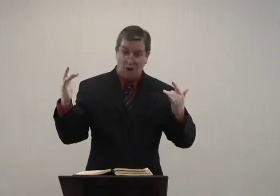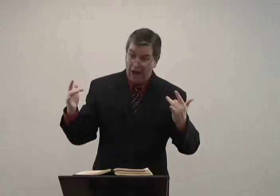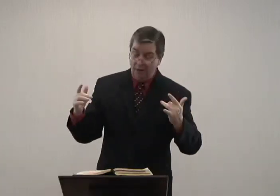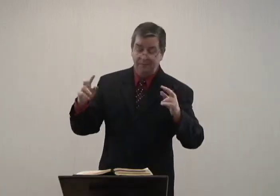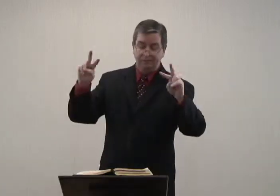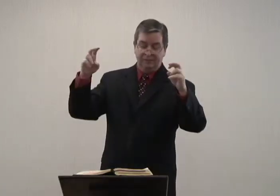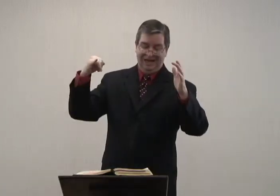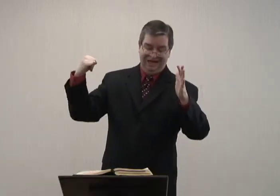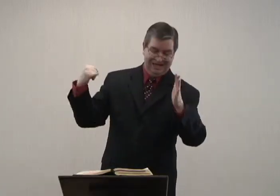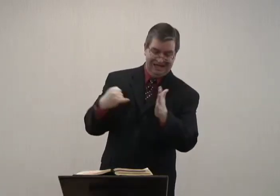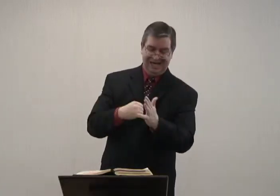why?